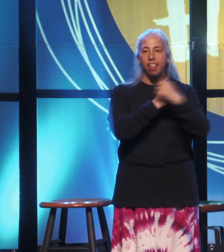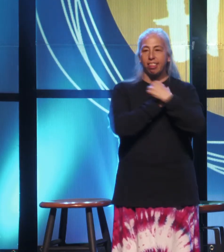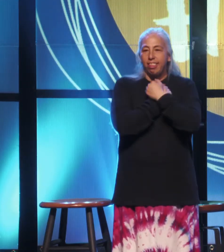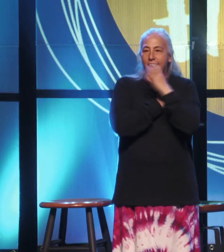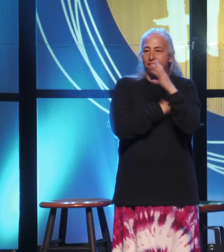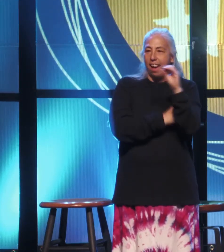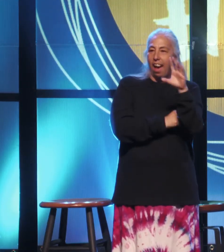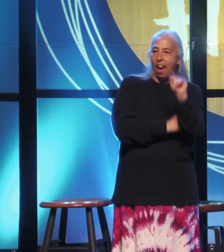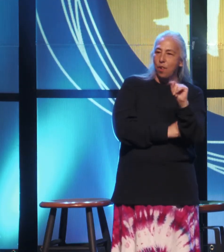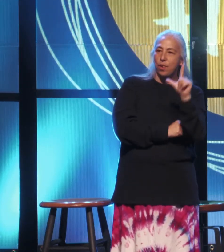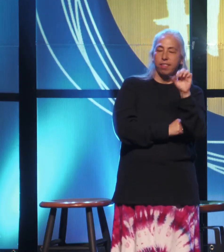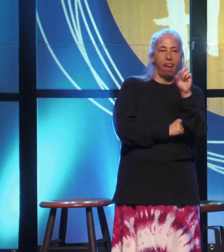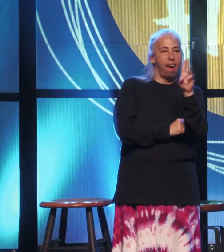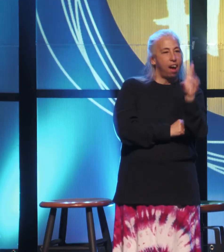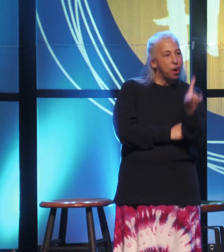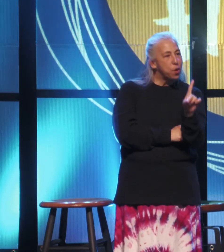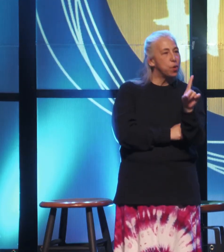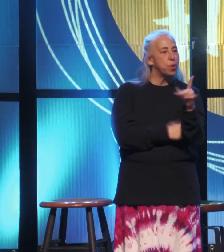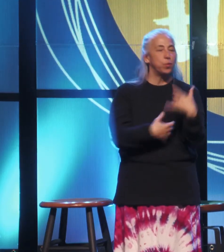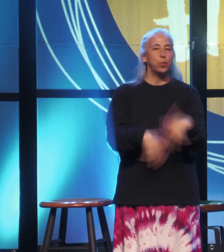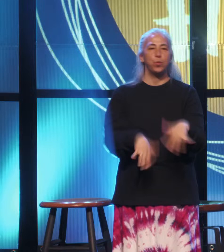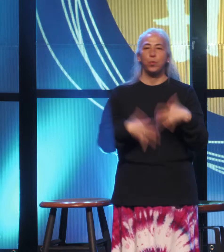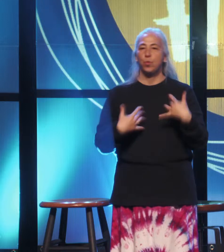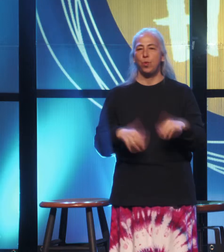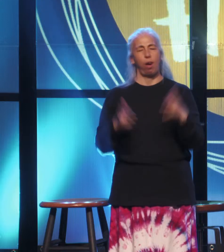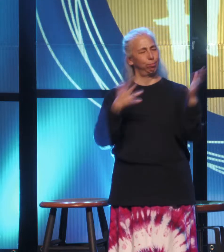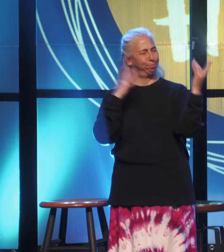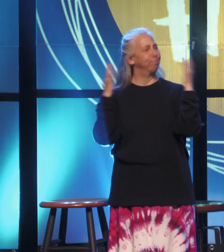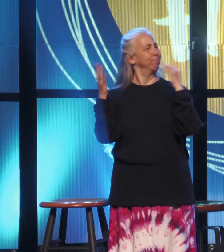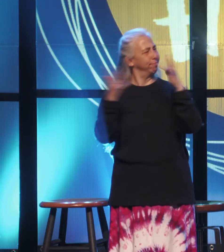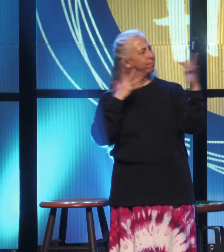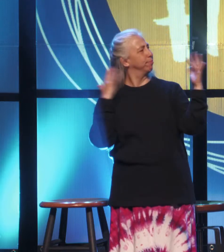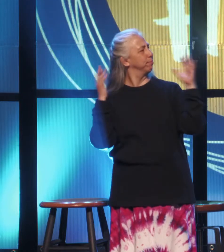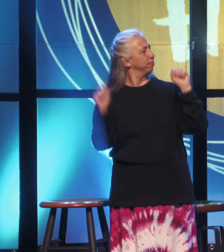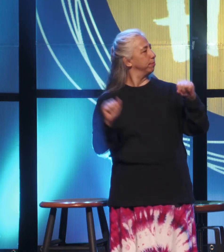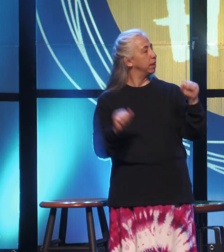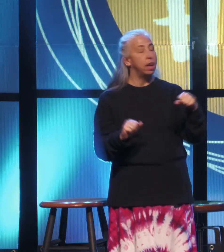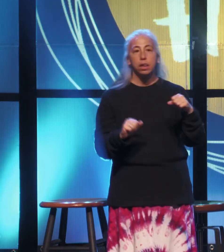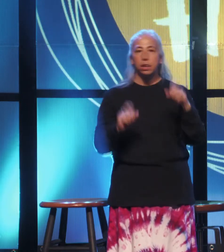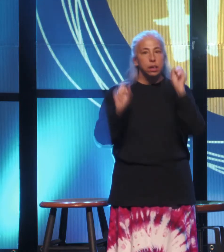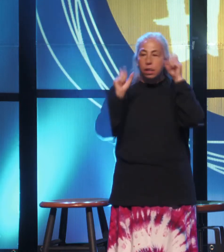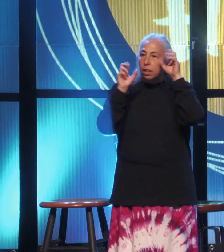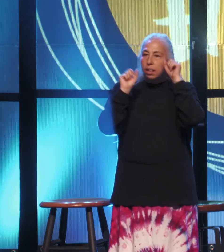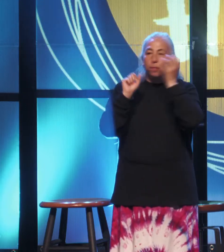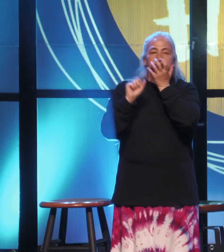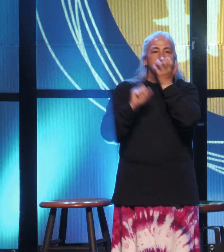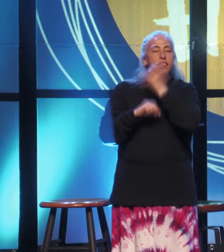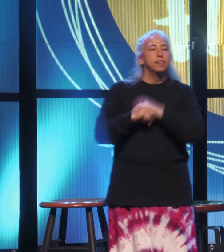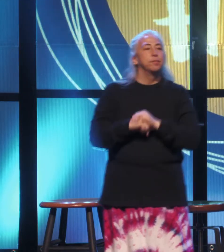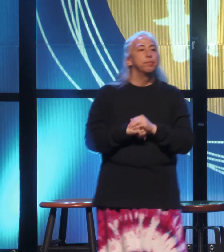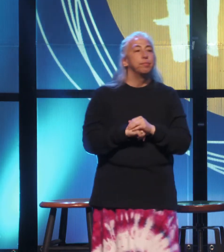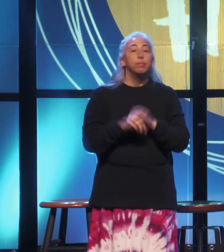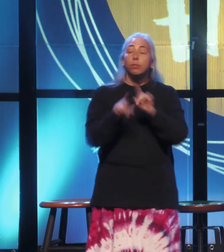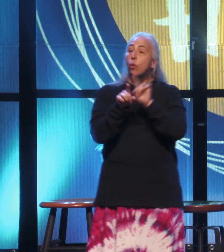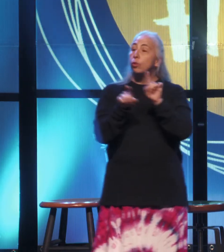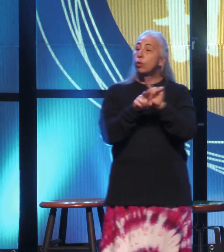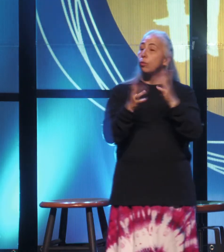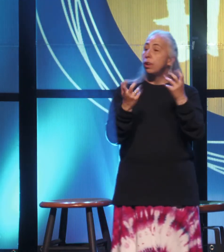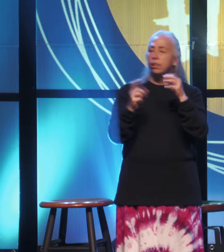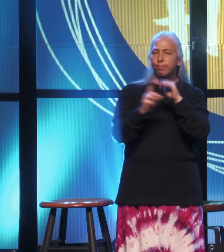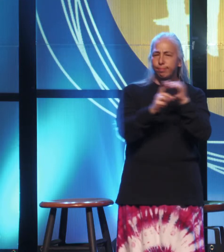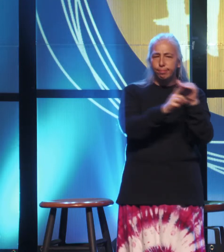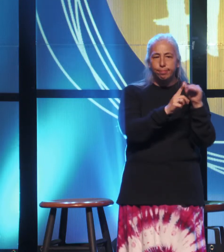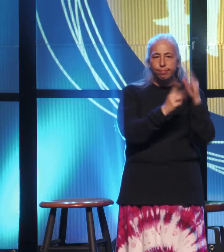series? Yes. My goodness, so amazing. And just a reminder that if you want to